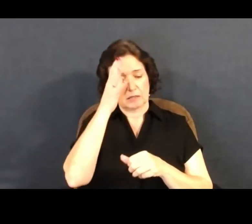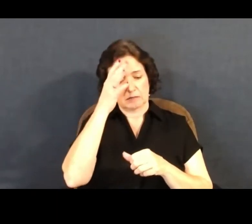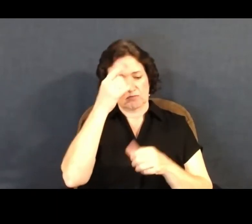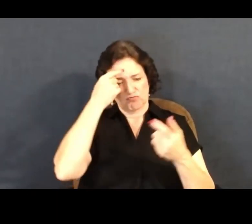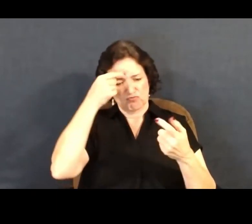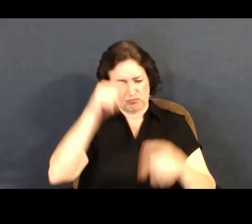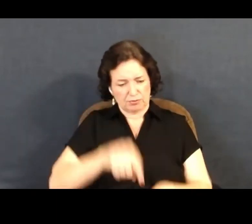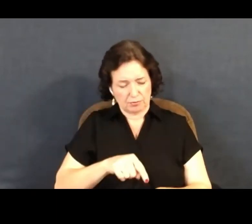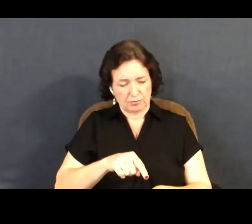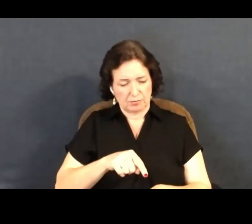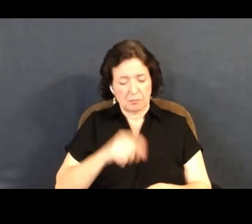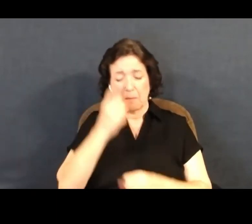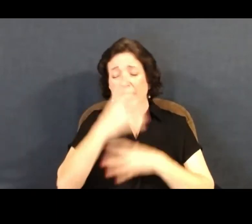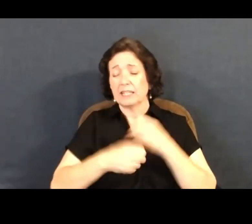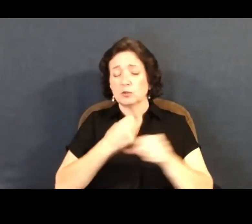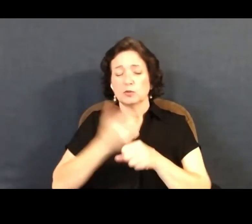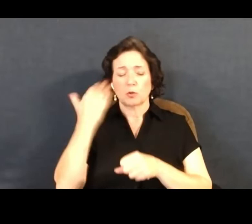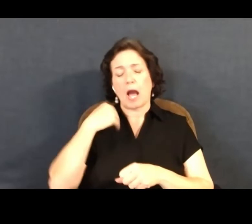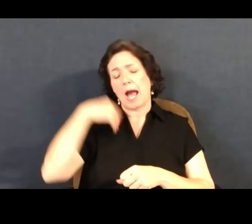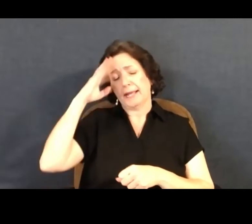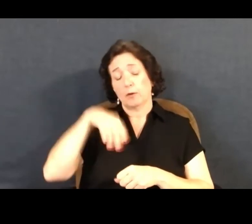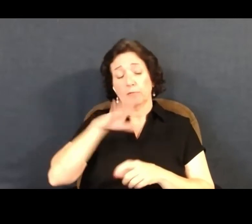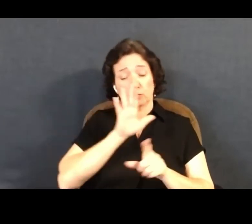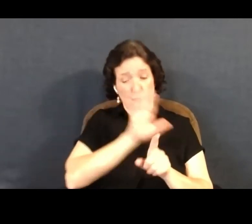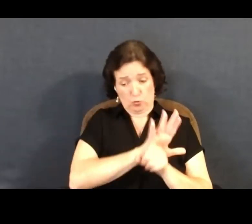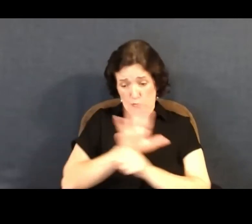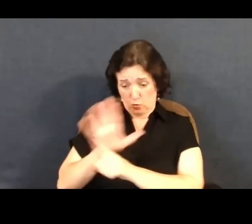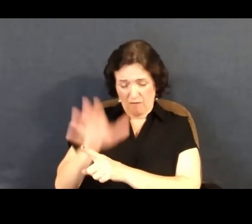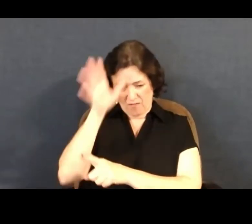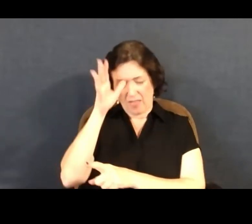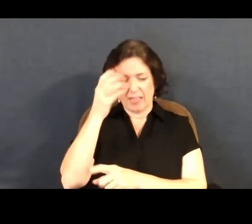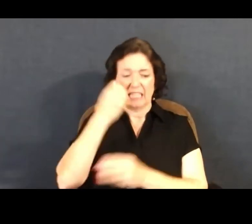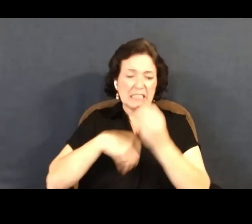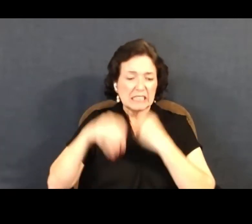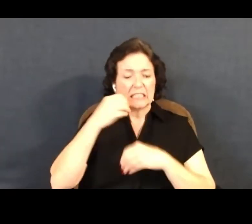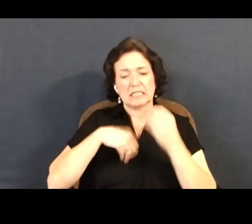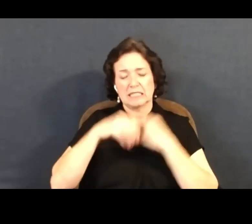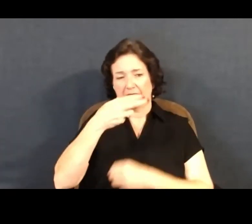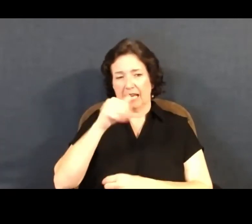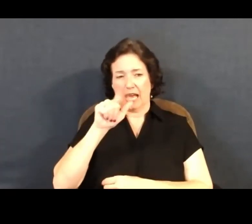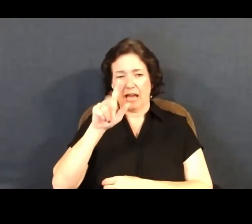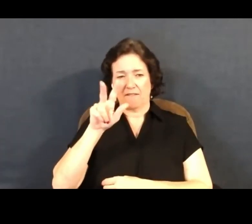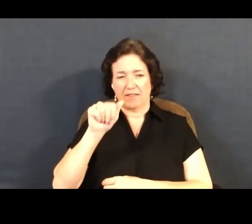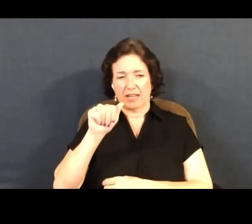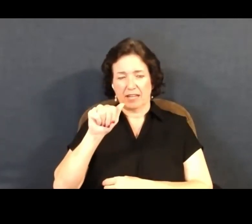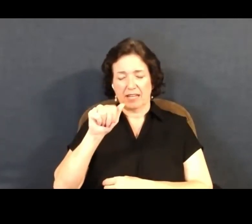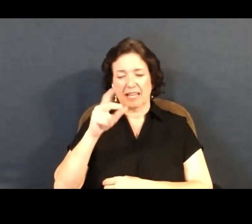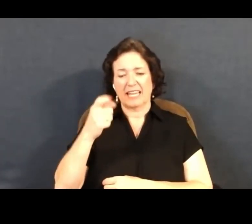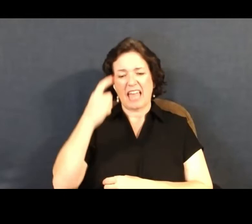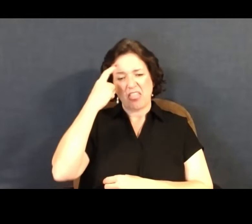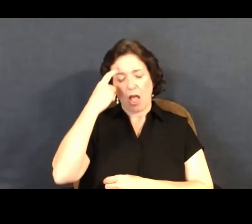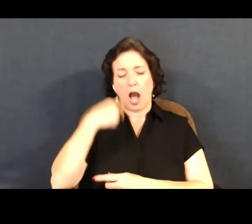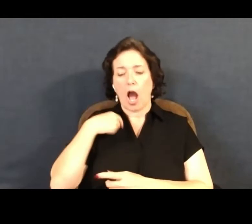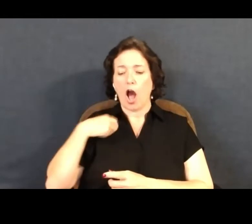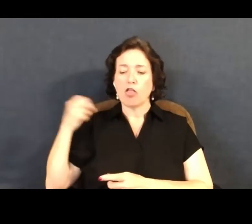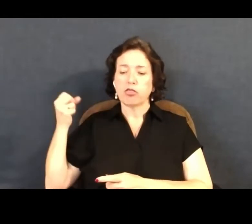And years ago, I knew that your father was eating halva that he thought I threw